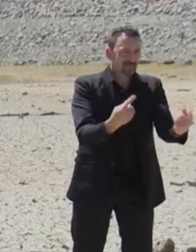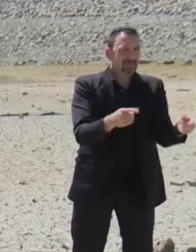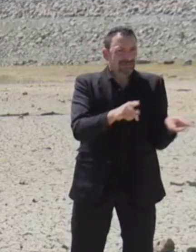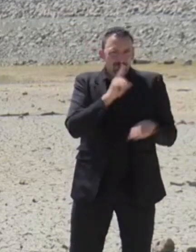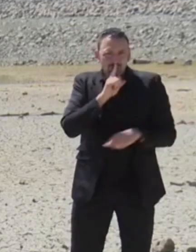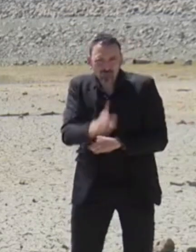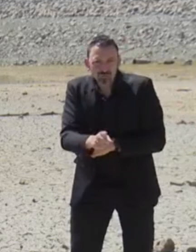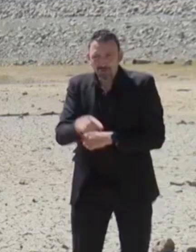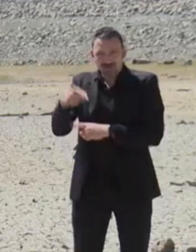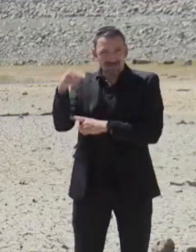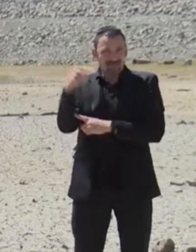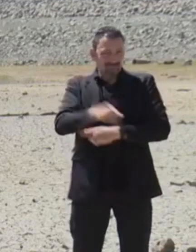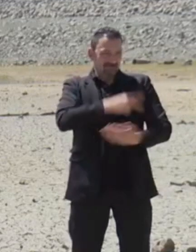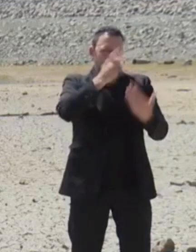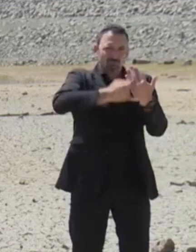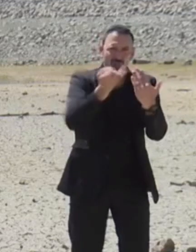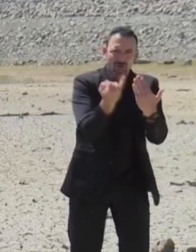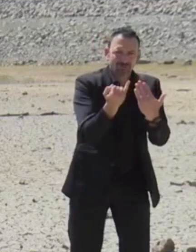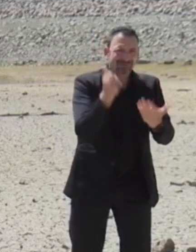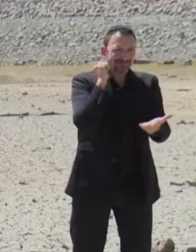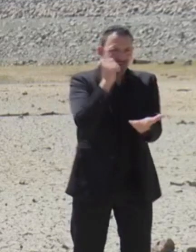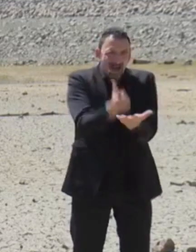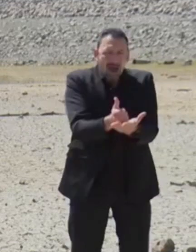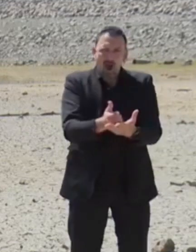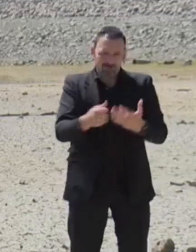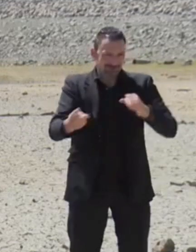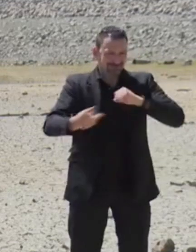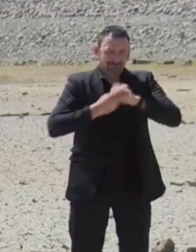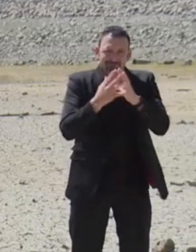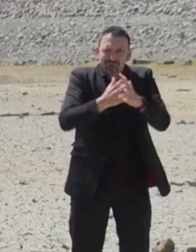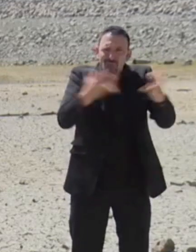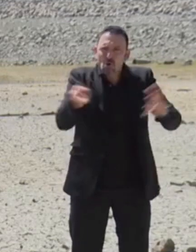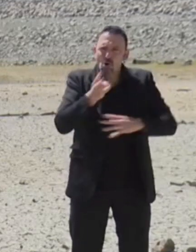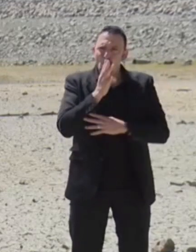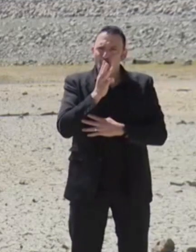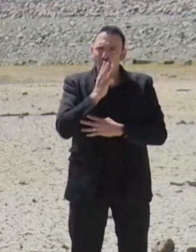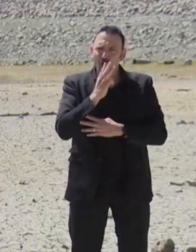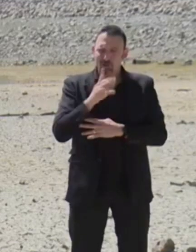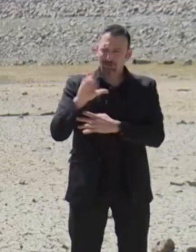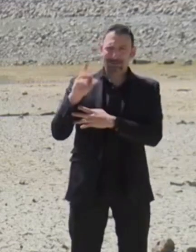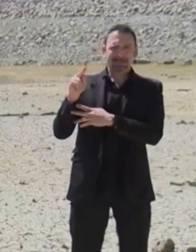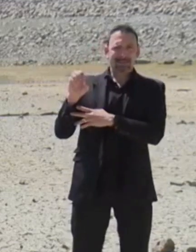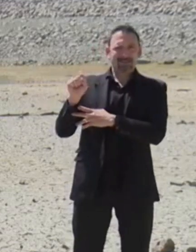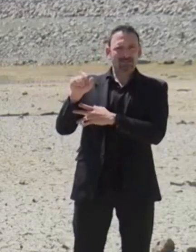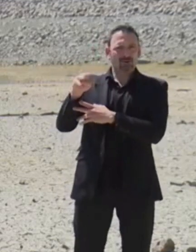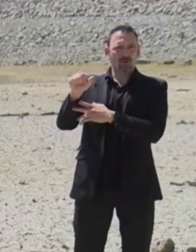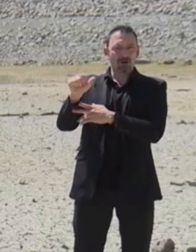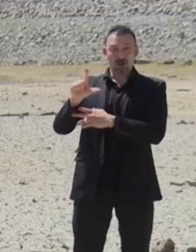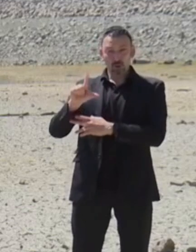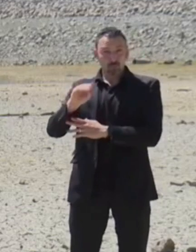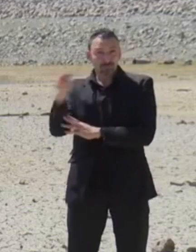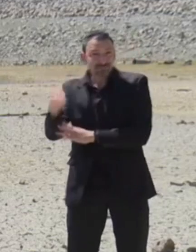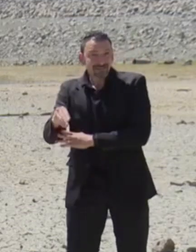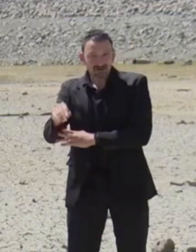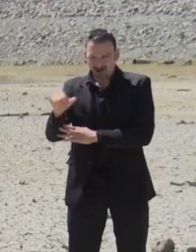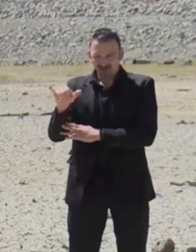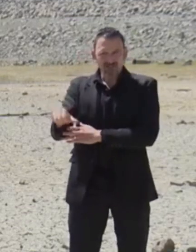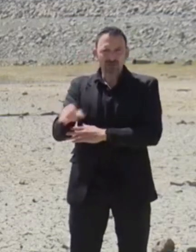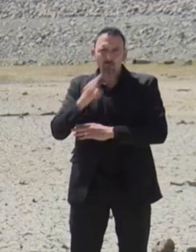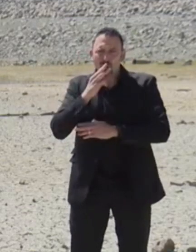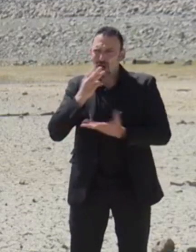saved 11,000 acre-feet of water in Lake Mendocino, 20% of this water capacity at this